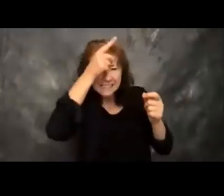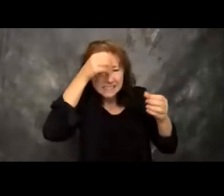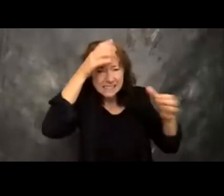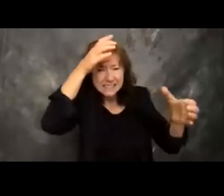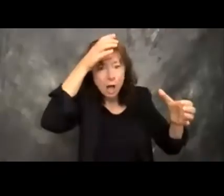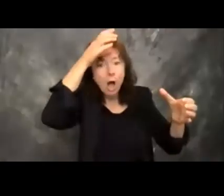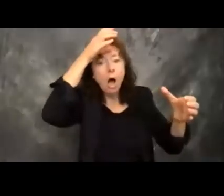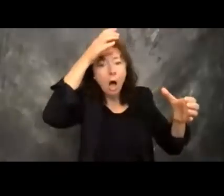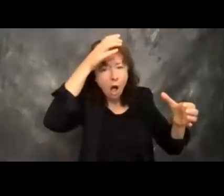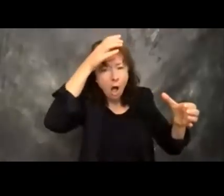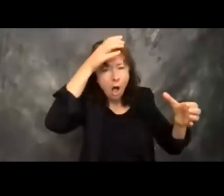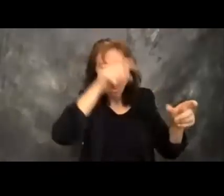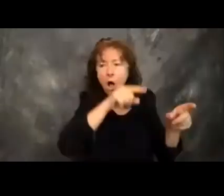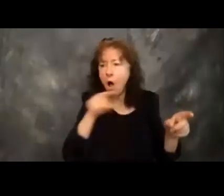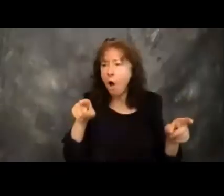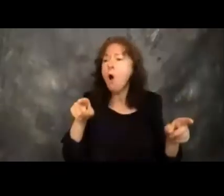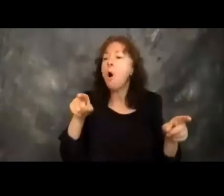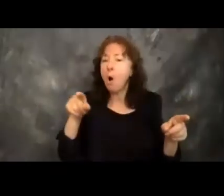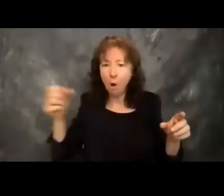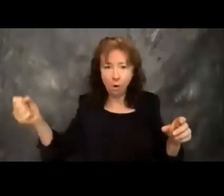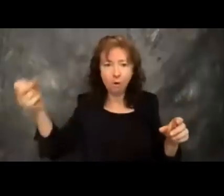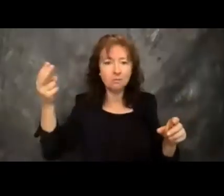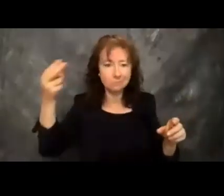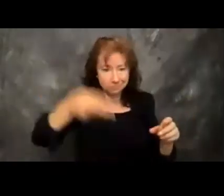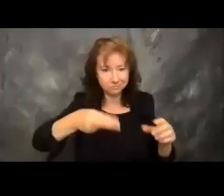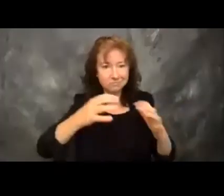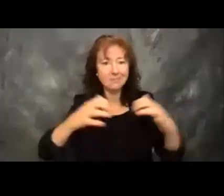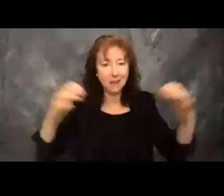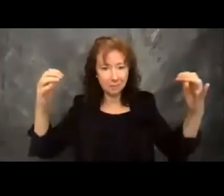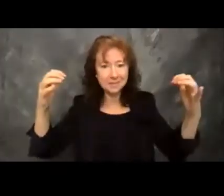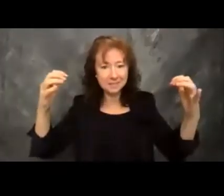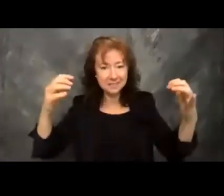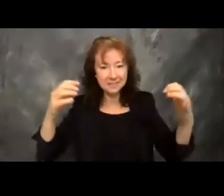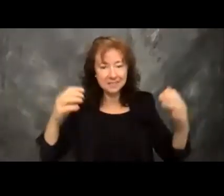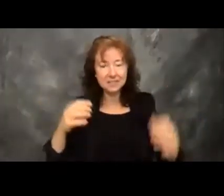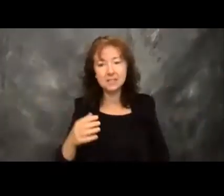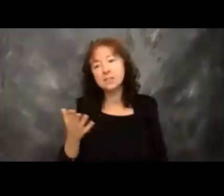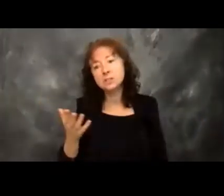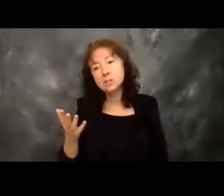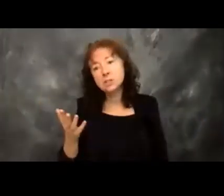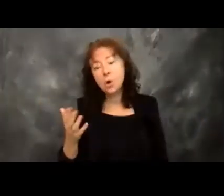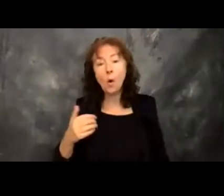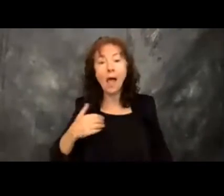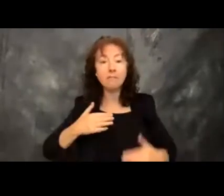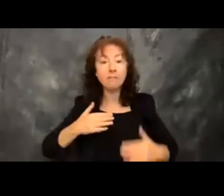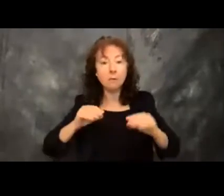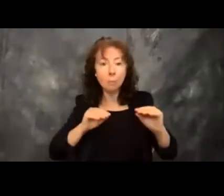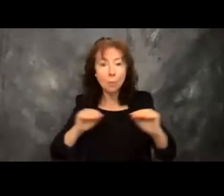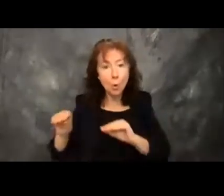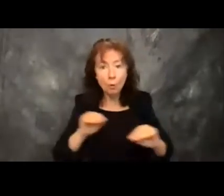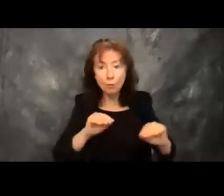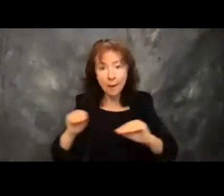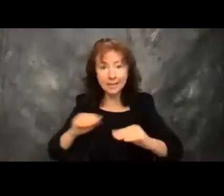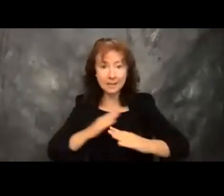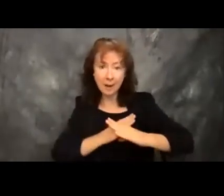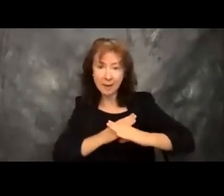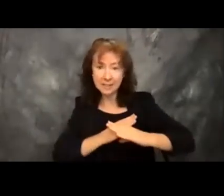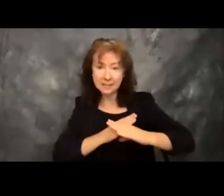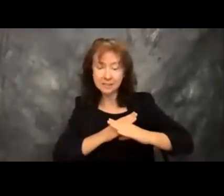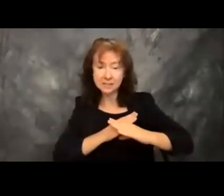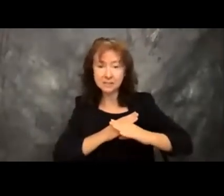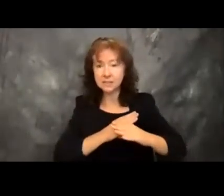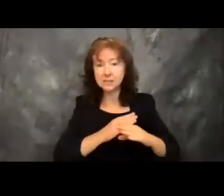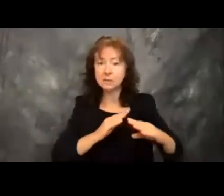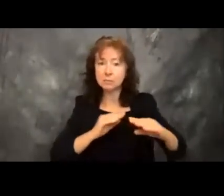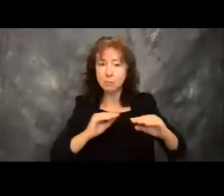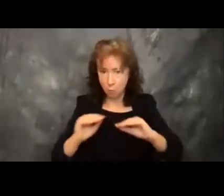are always those who have mobility impairments and not